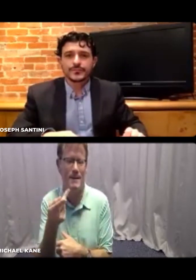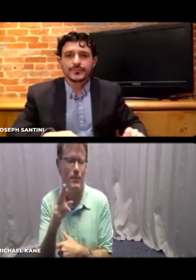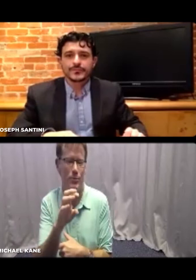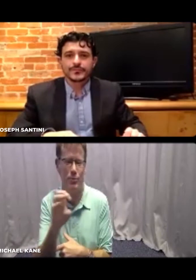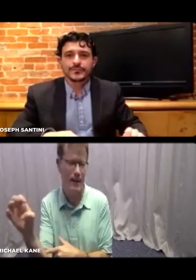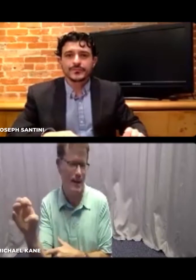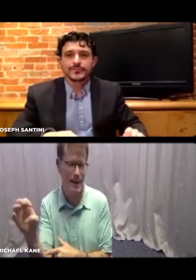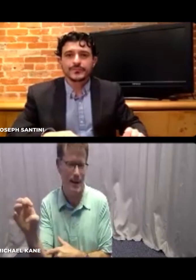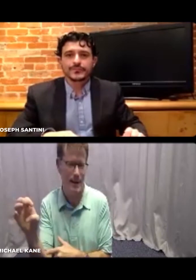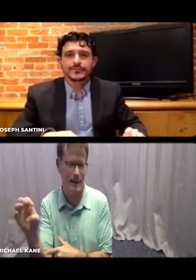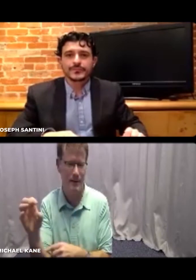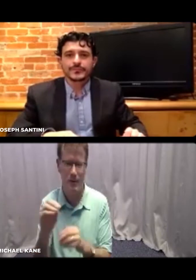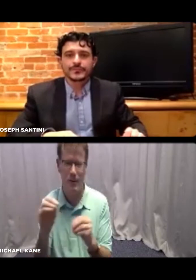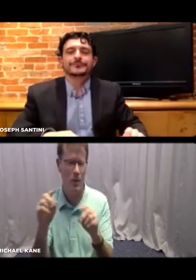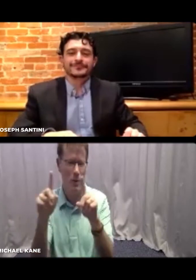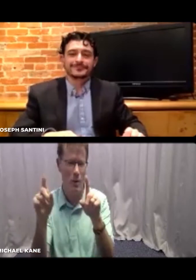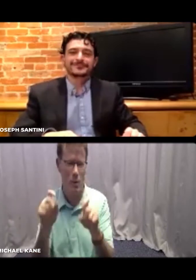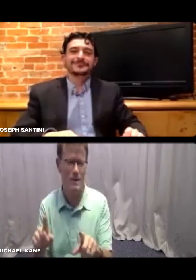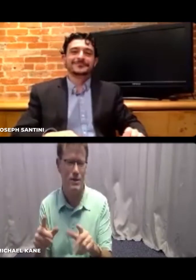Um,